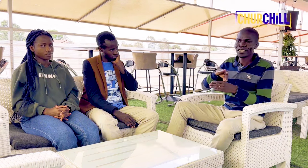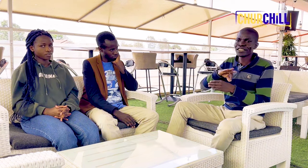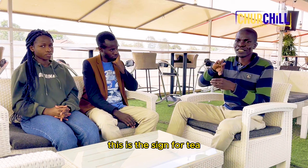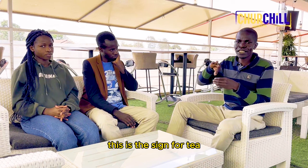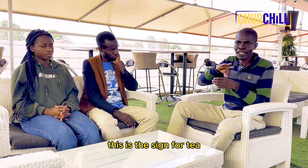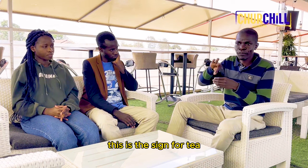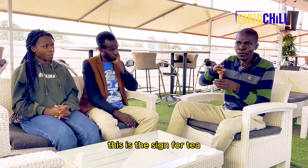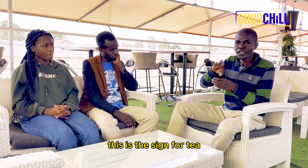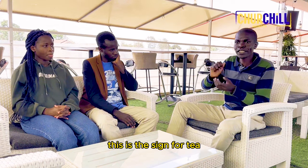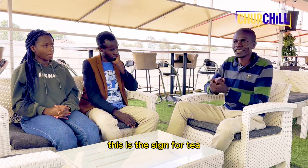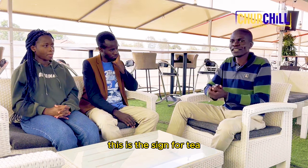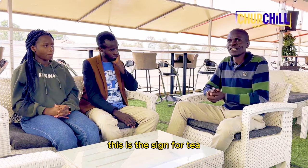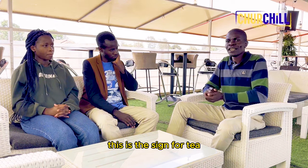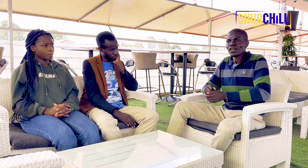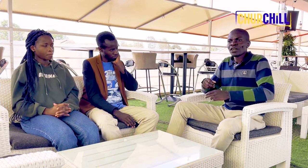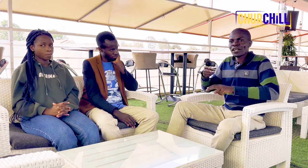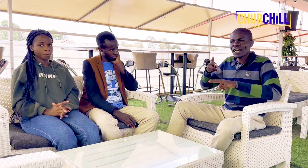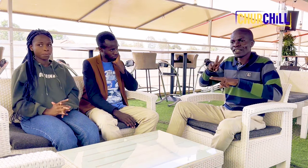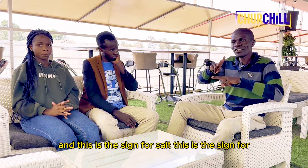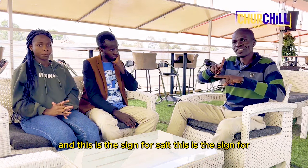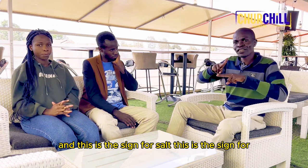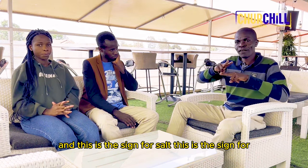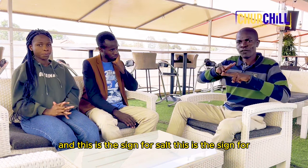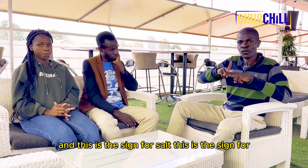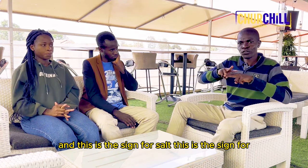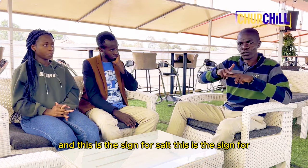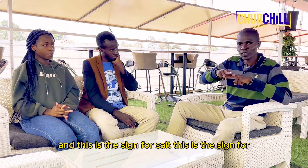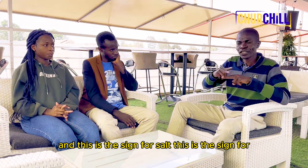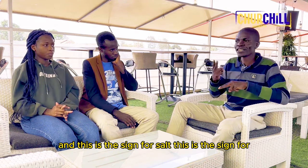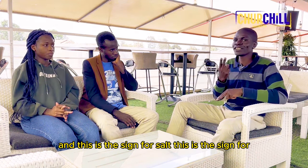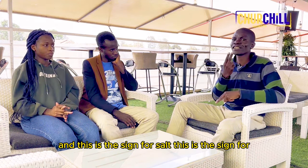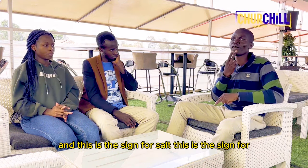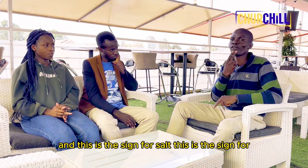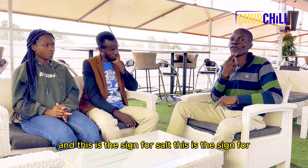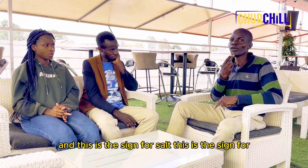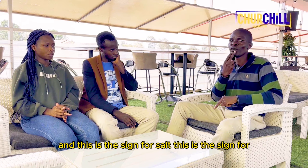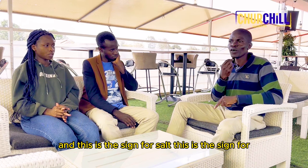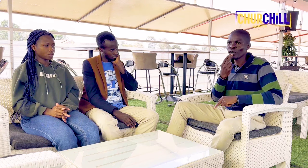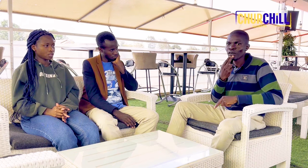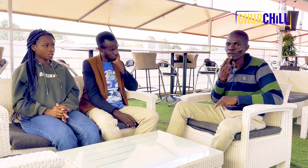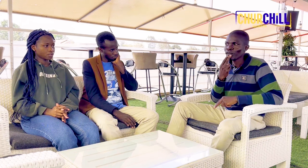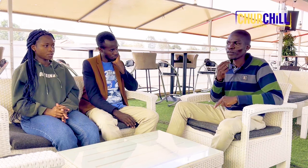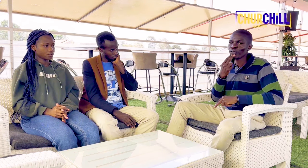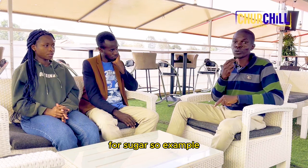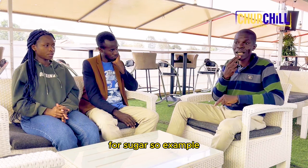This is the sign for tea. And this is the sign for salt. This is the sign for, for sugar.